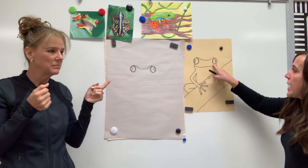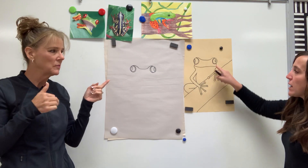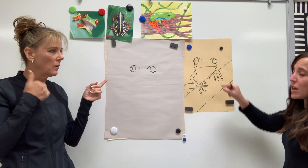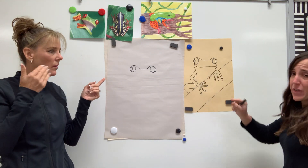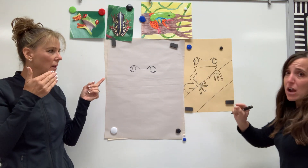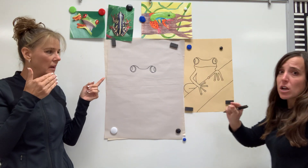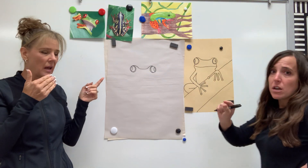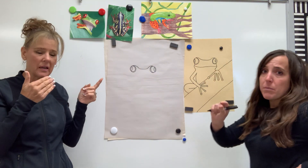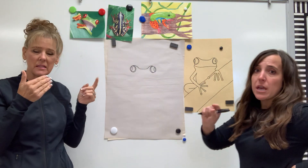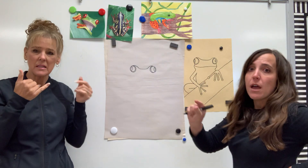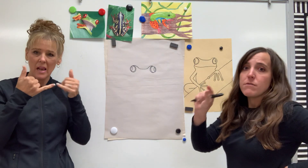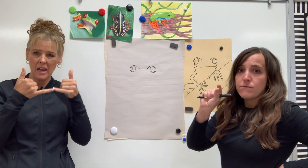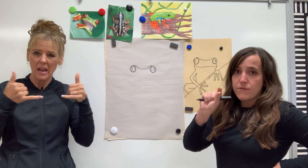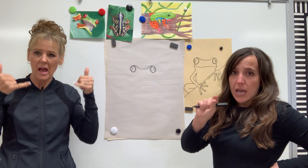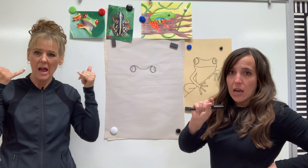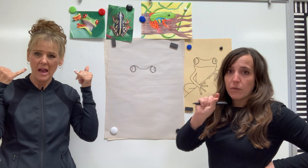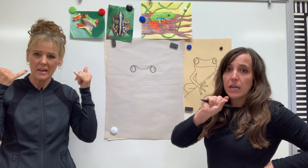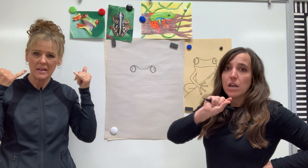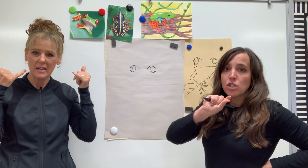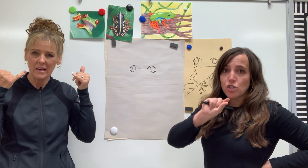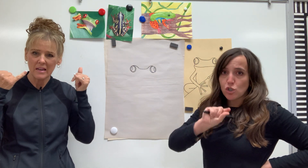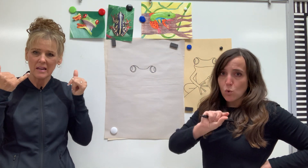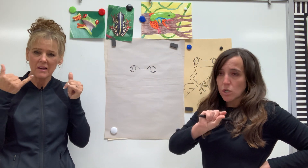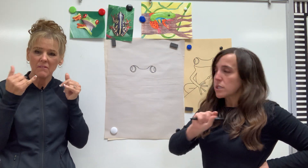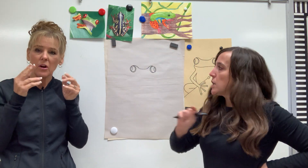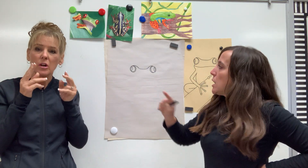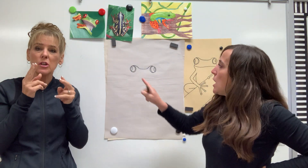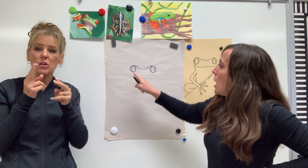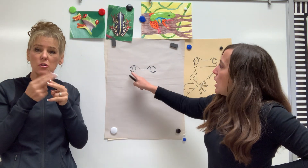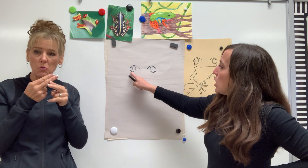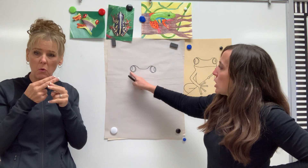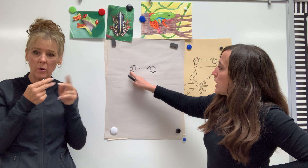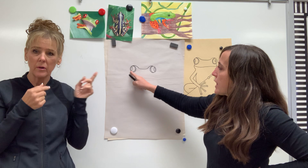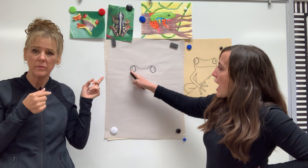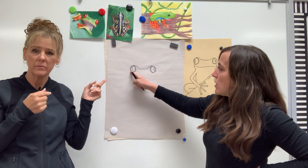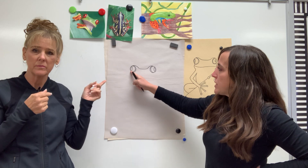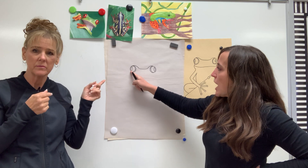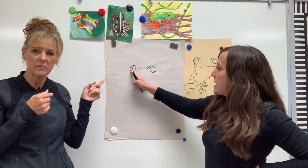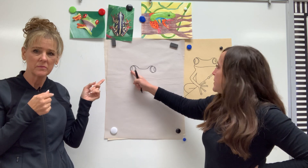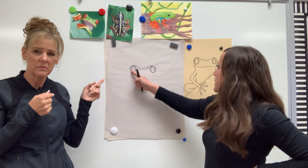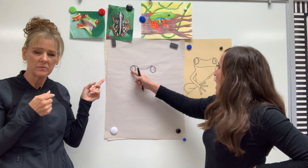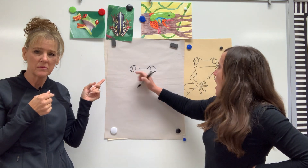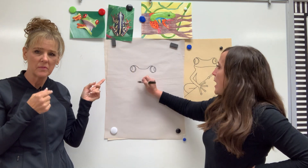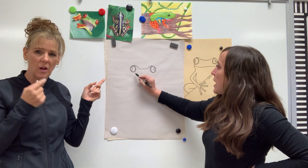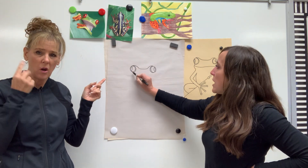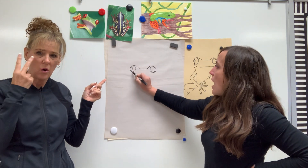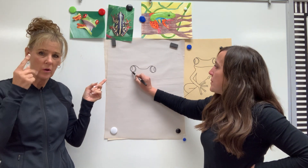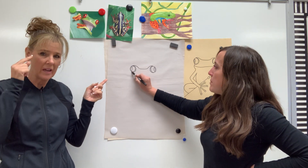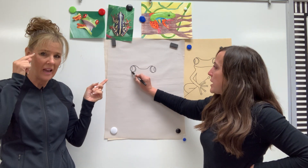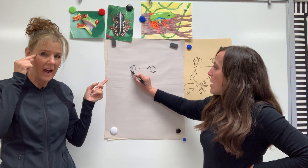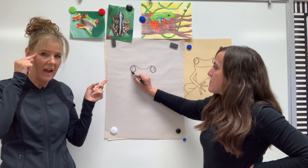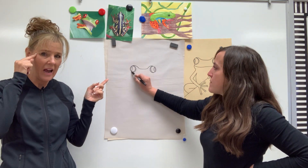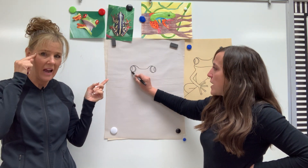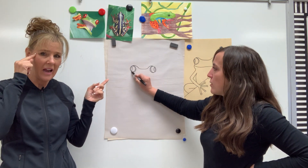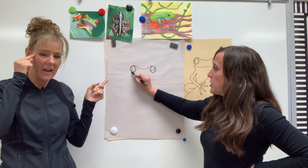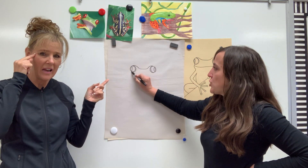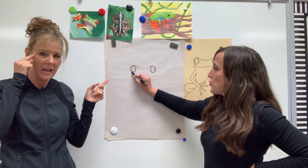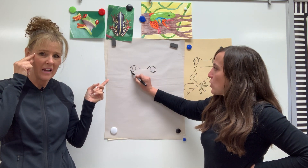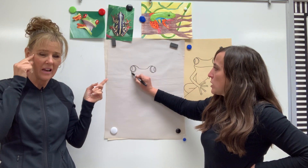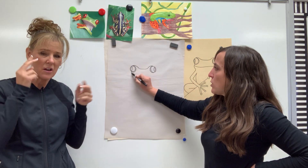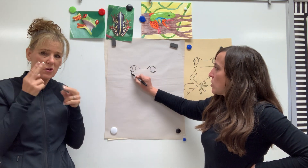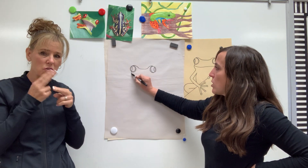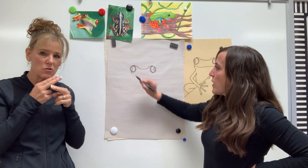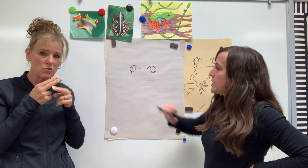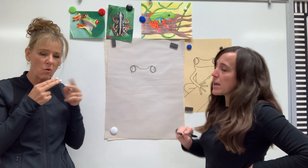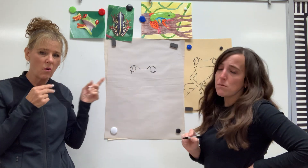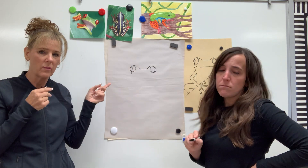gonna make, they are gonna be very short. Look at the outside of his eye, and I'm gonna make a very